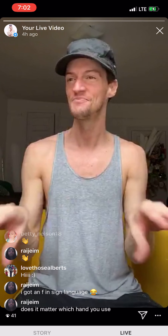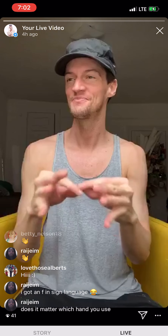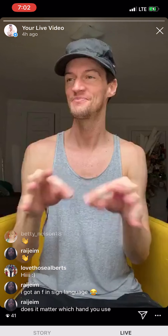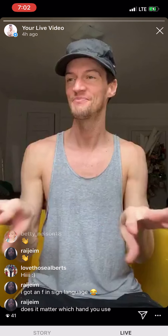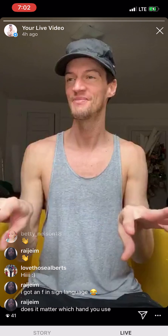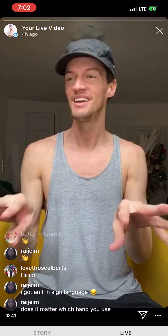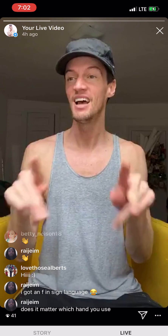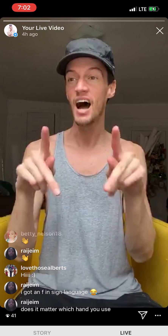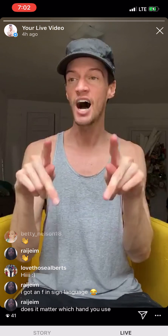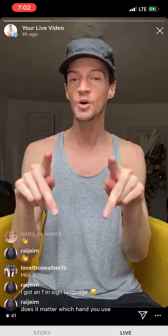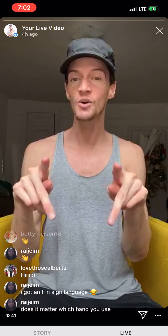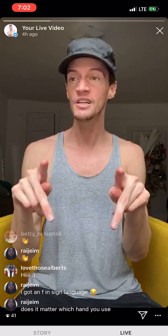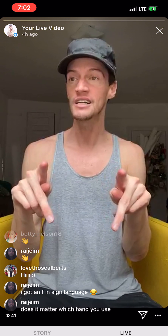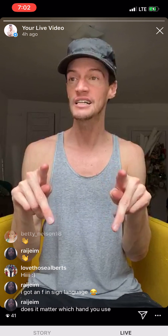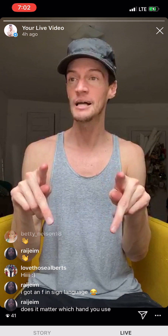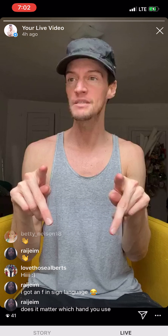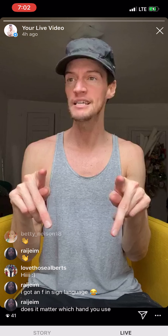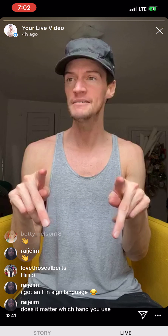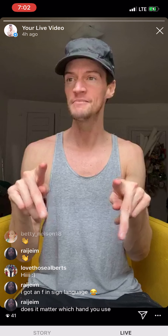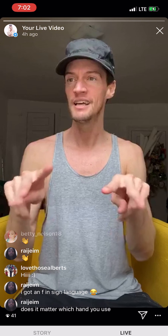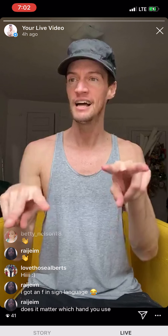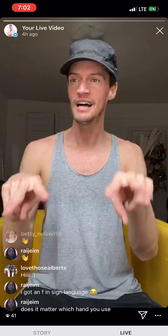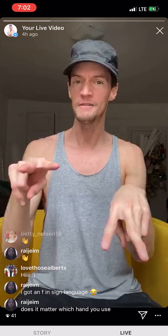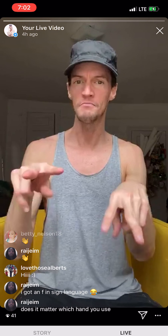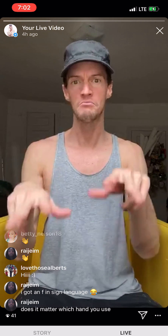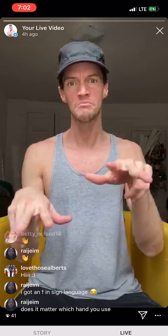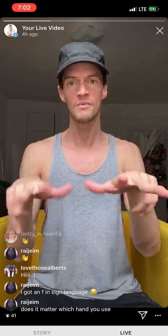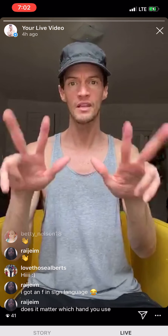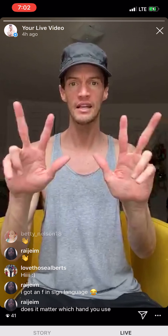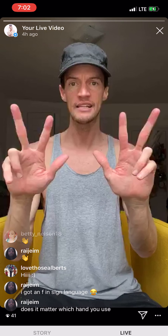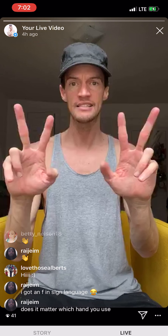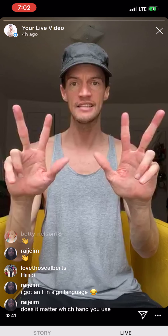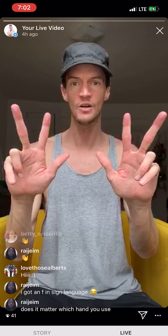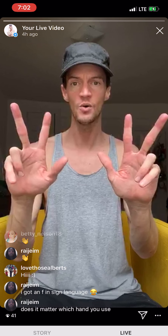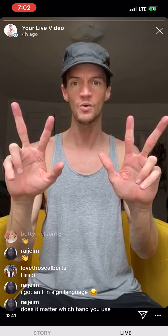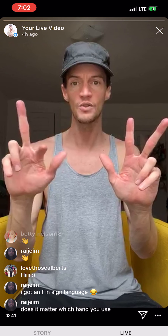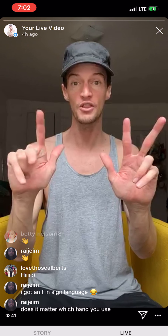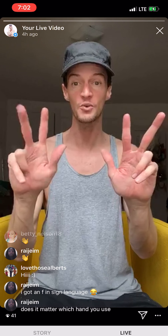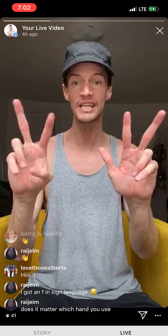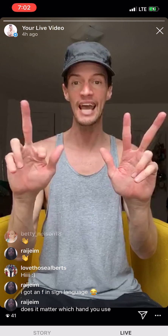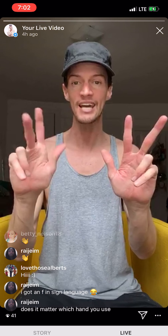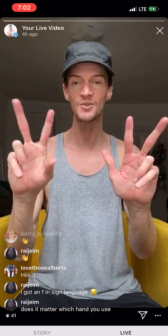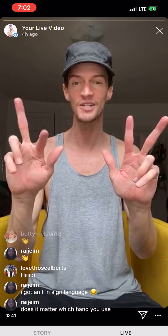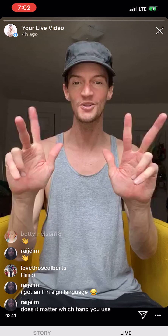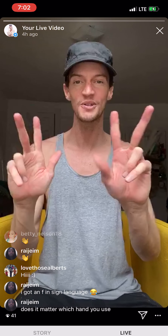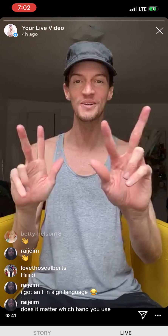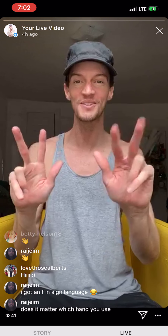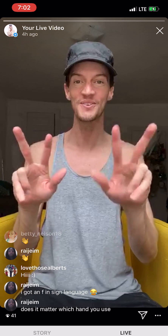Worthless. Awkward. Clumsy. Um it's the the three hand. One two three. One two three.